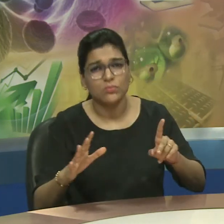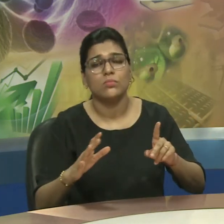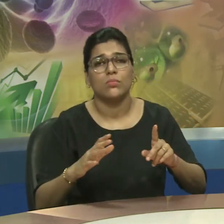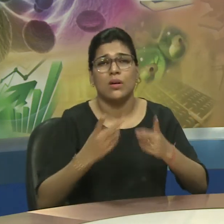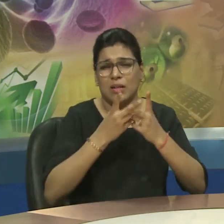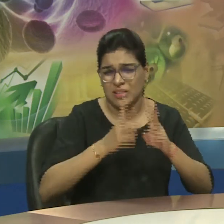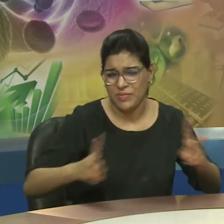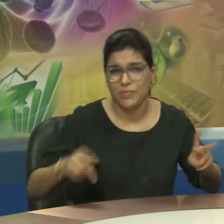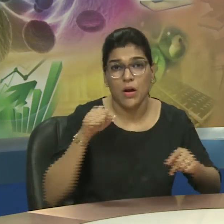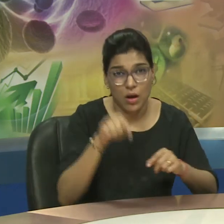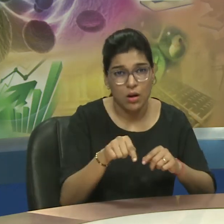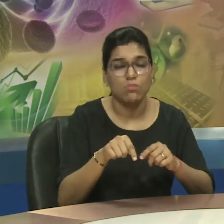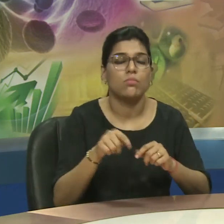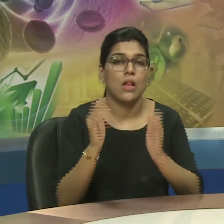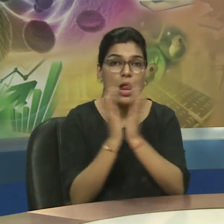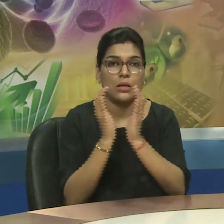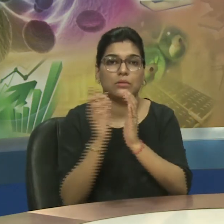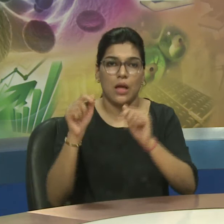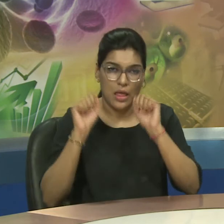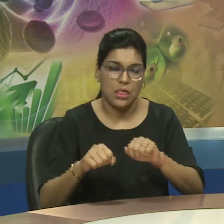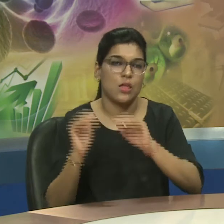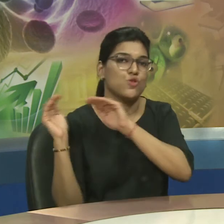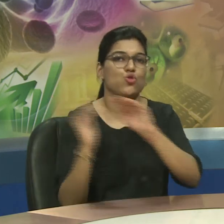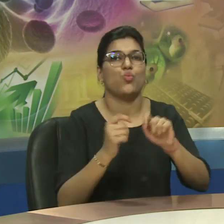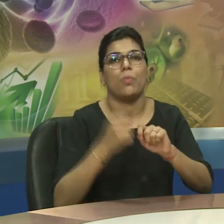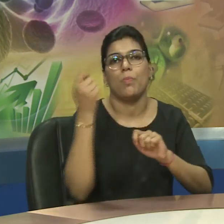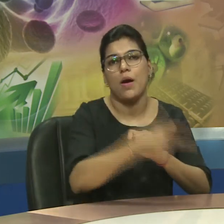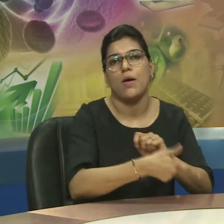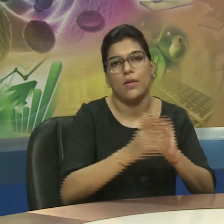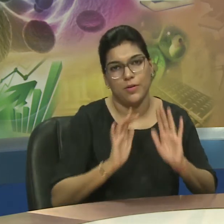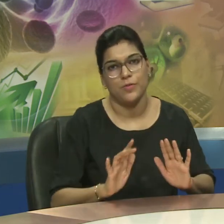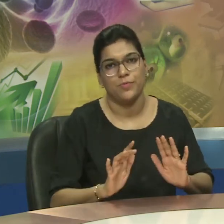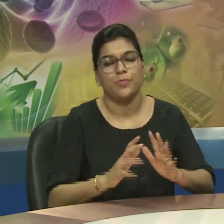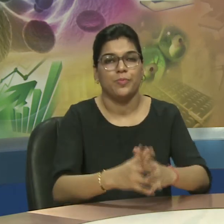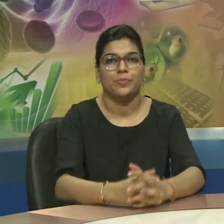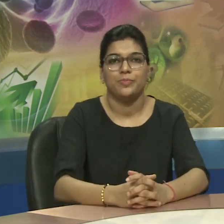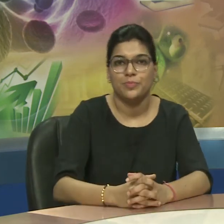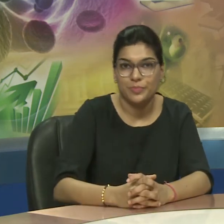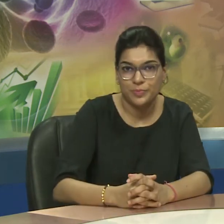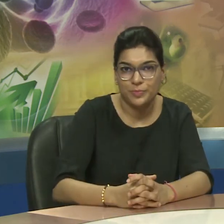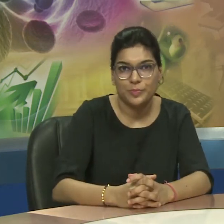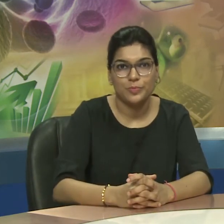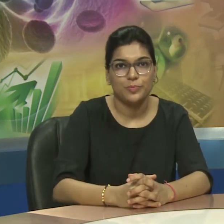be taken out against death or disability in special circumstances.